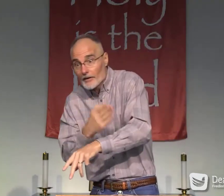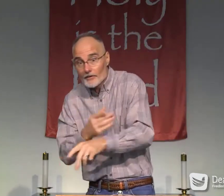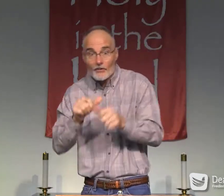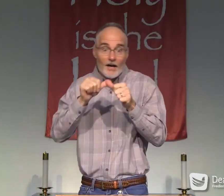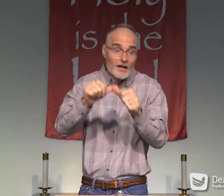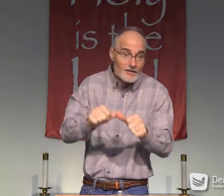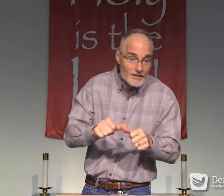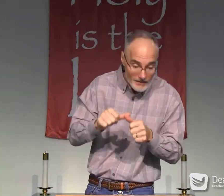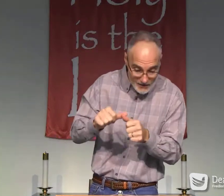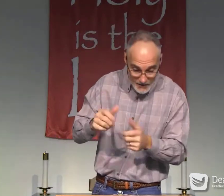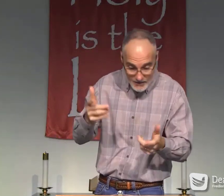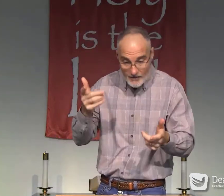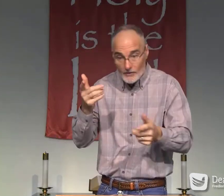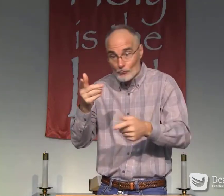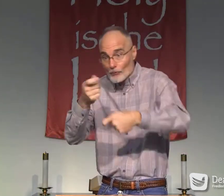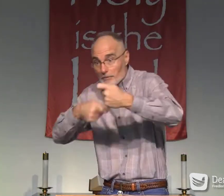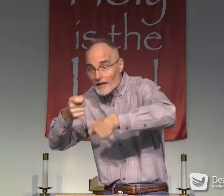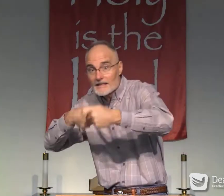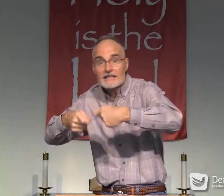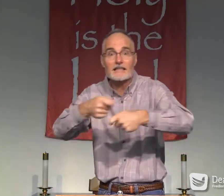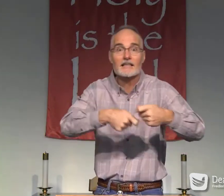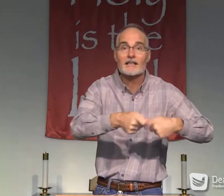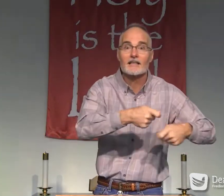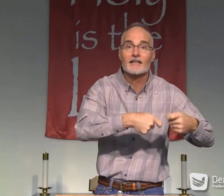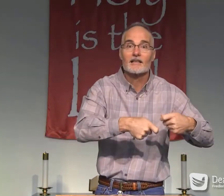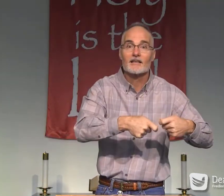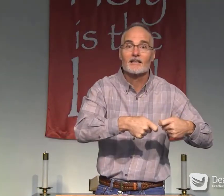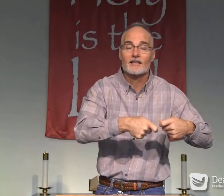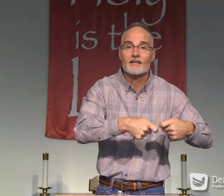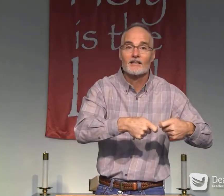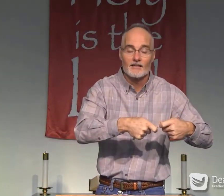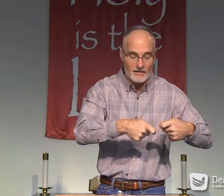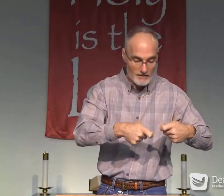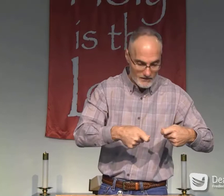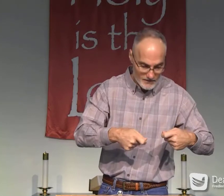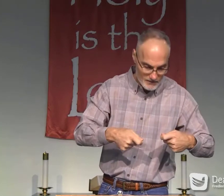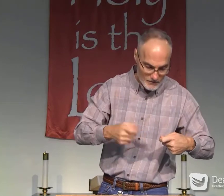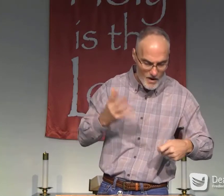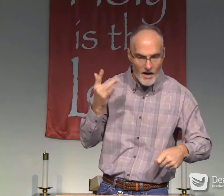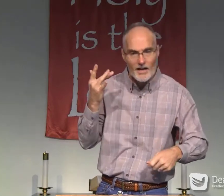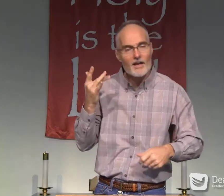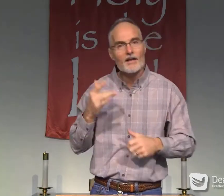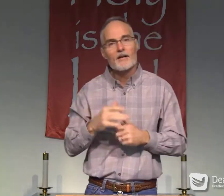and energy constantly improving your home, replacing and upgrading things.